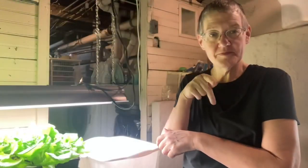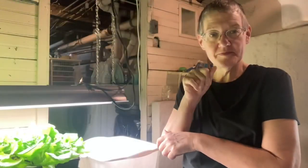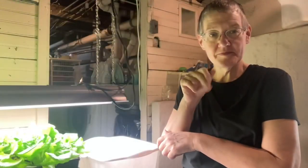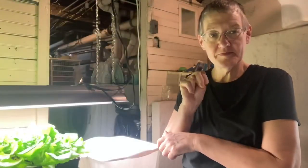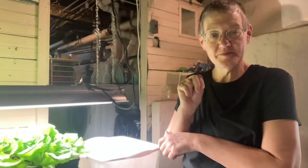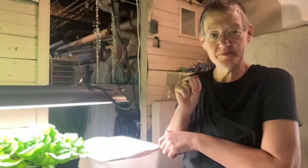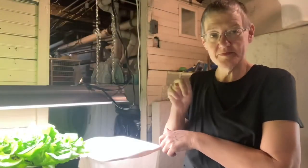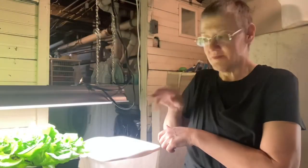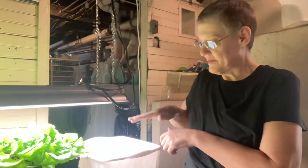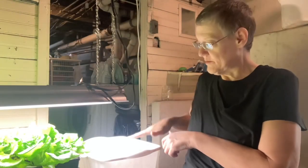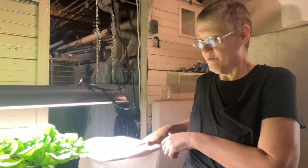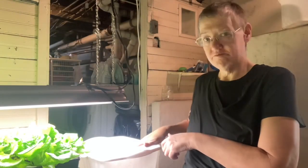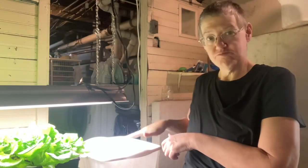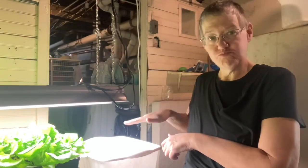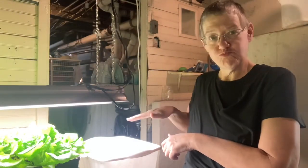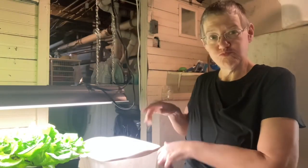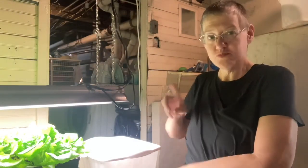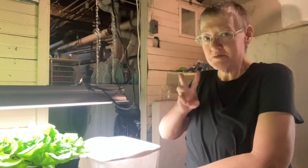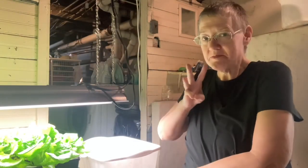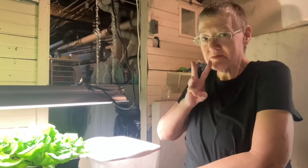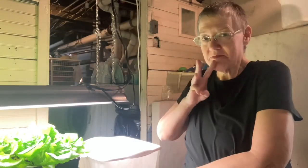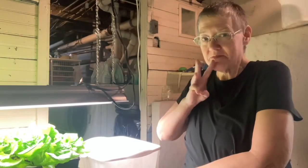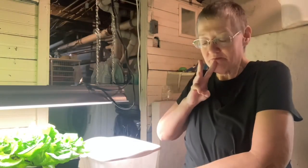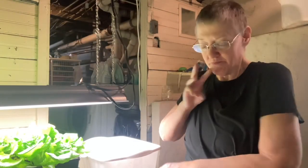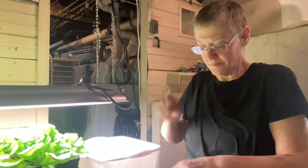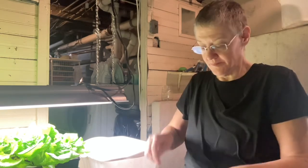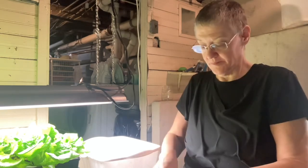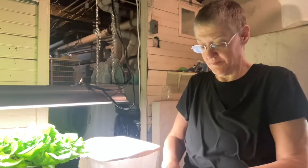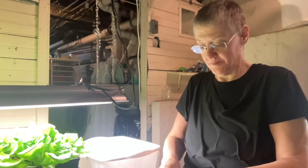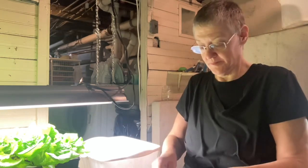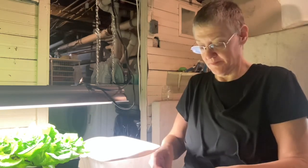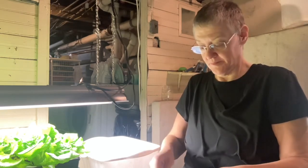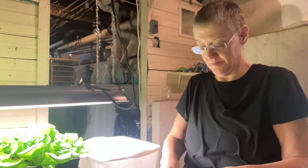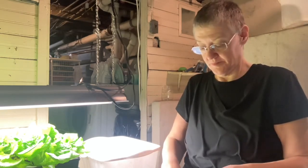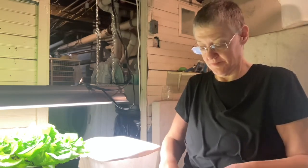I just used an old dish pan, filled it with water.